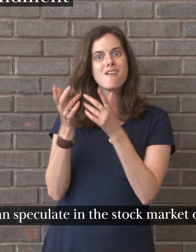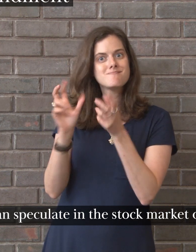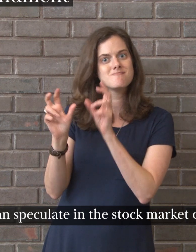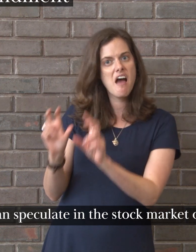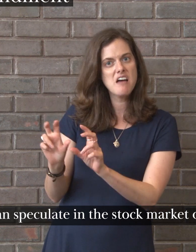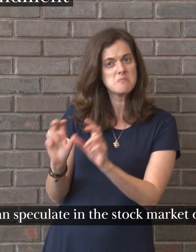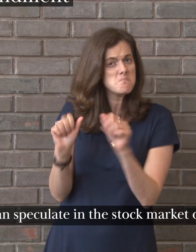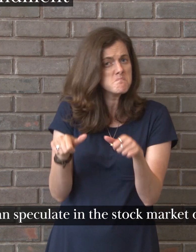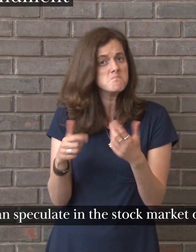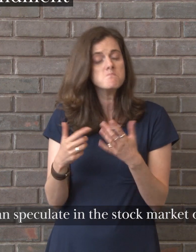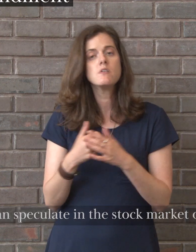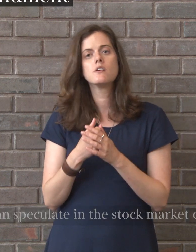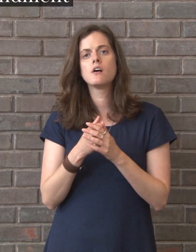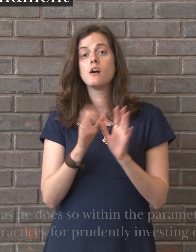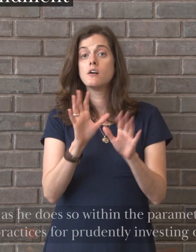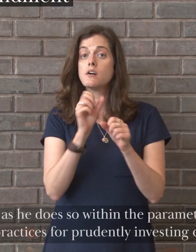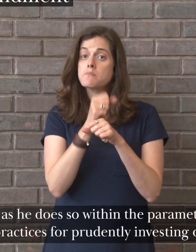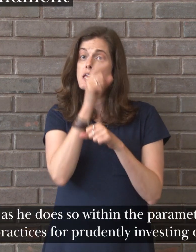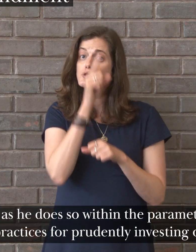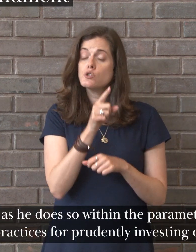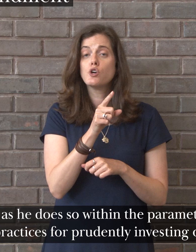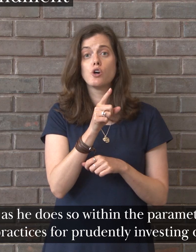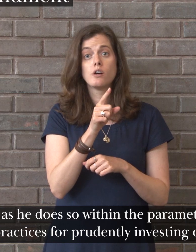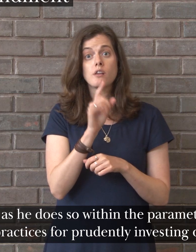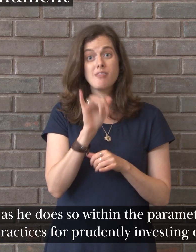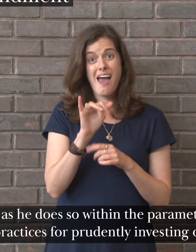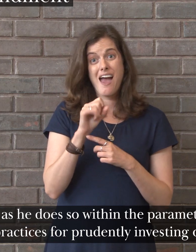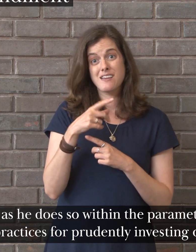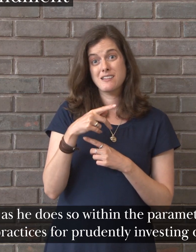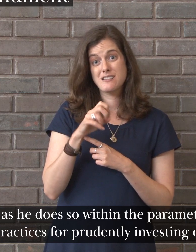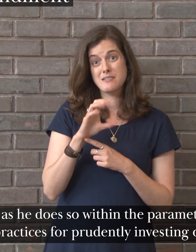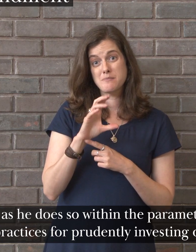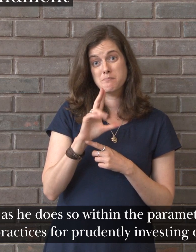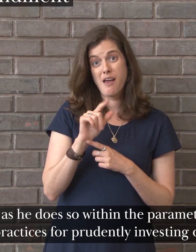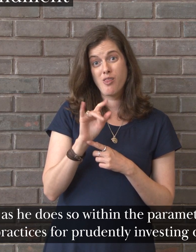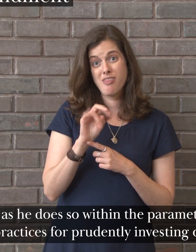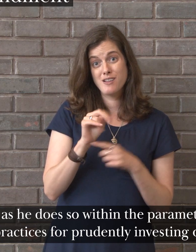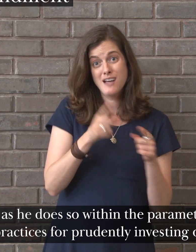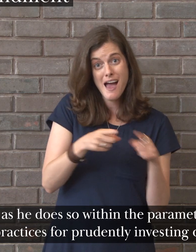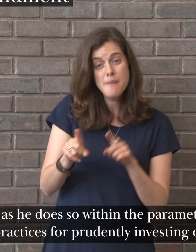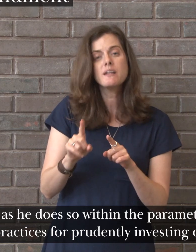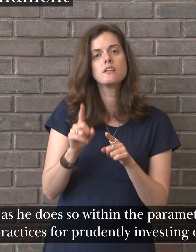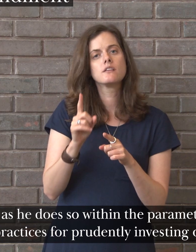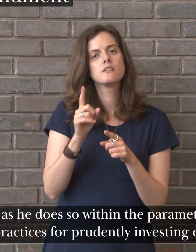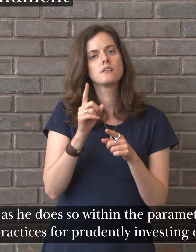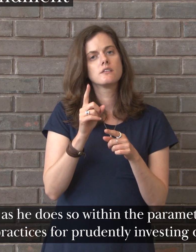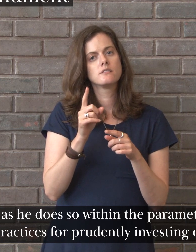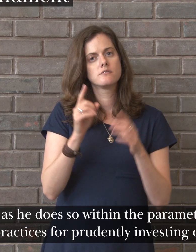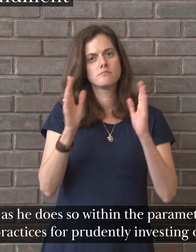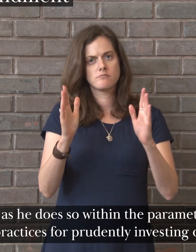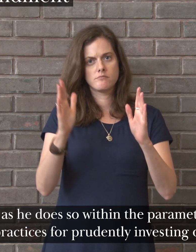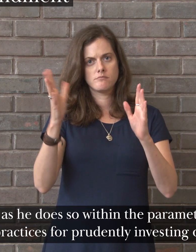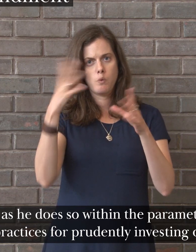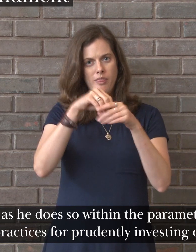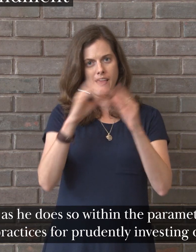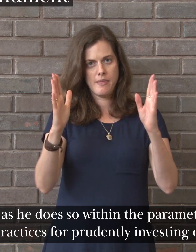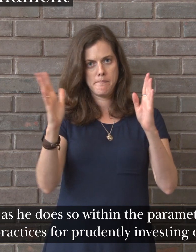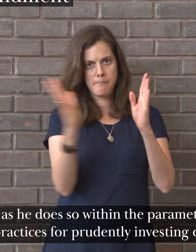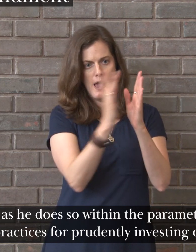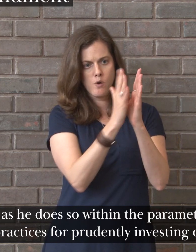as long as he does so within the parameters of normal